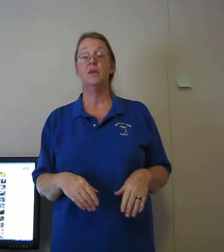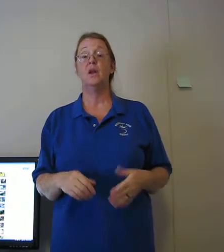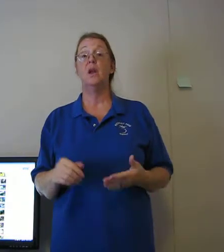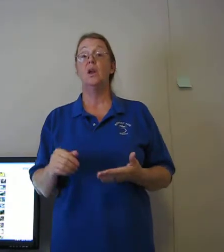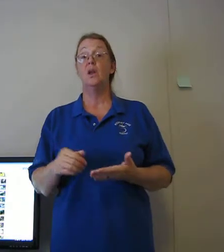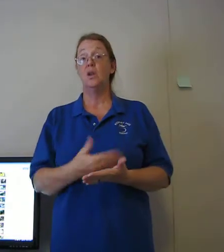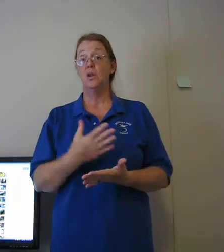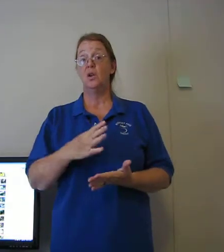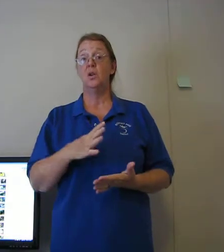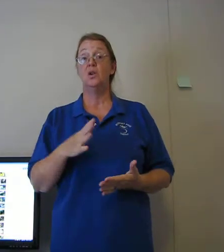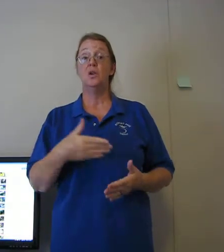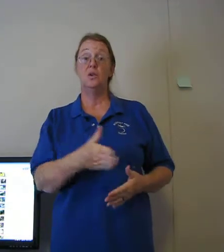below.